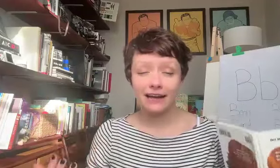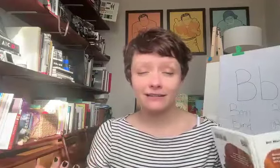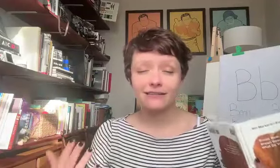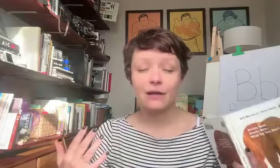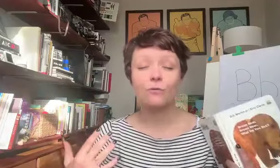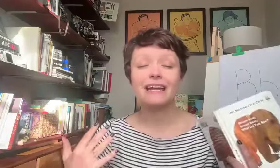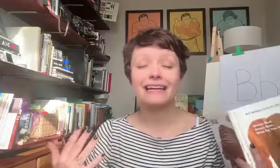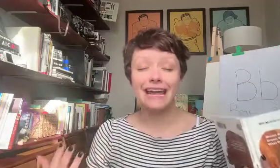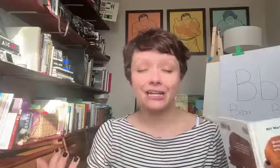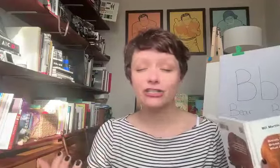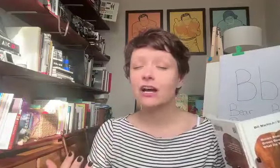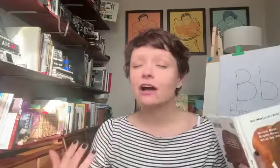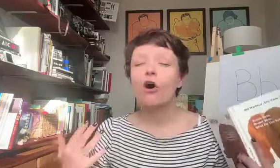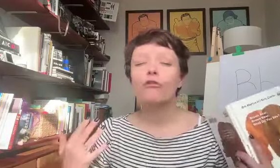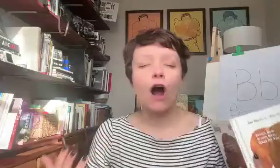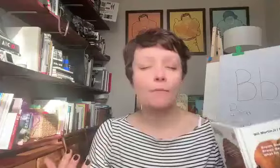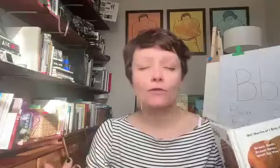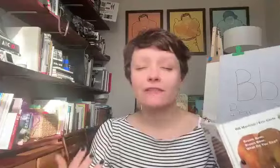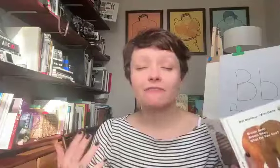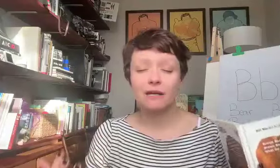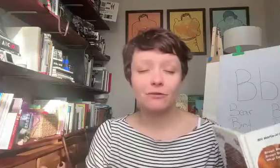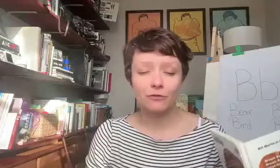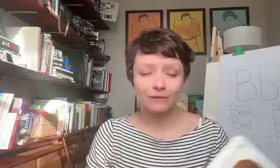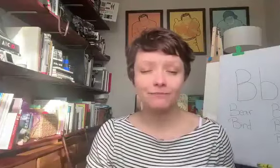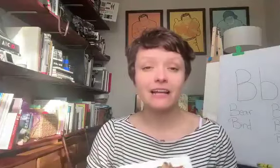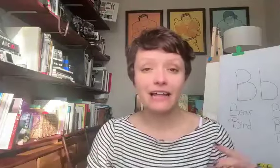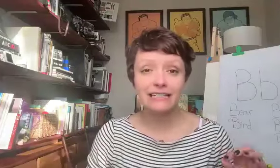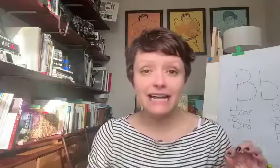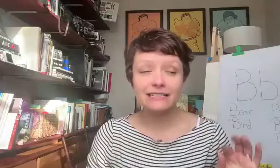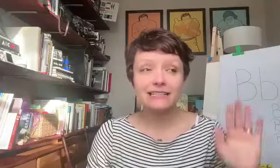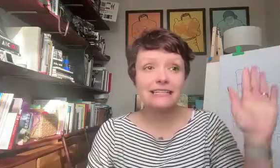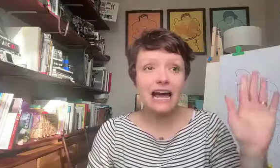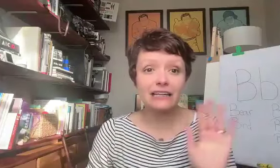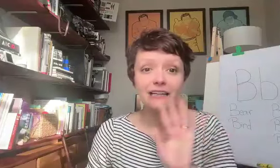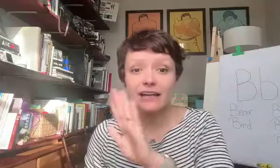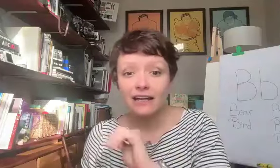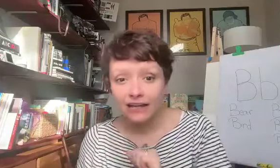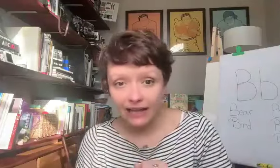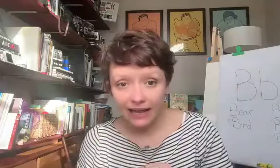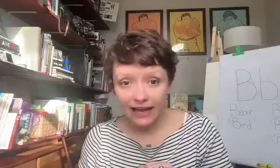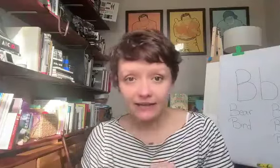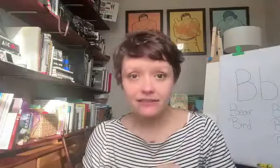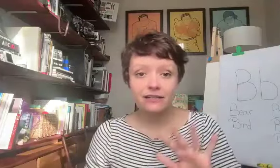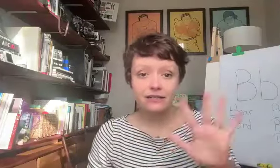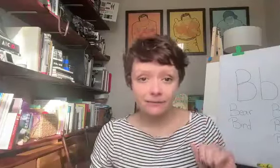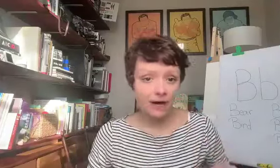Again, they will be engaged far more than they've been before. Now let's get salad and some